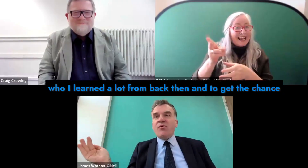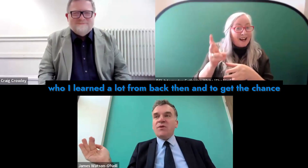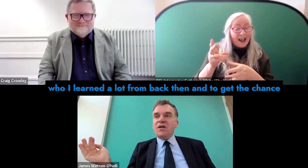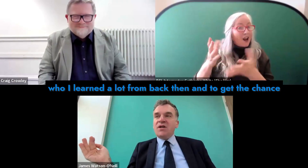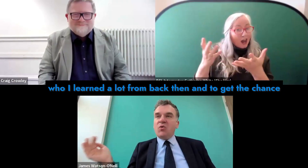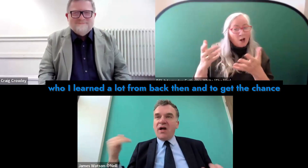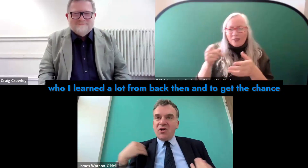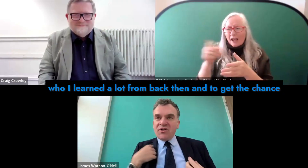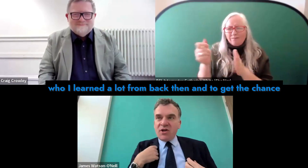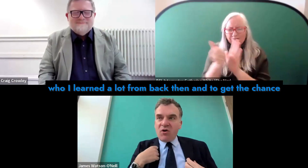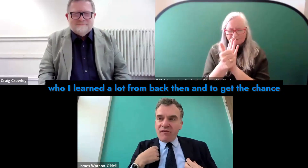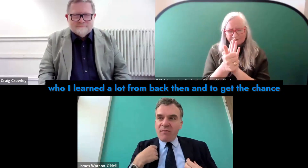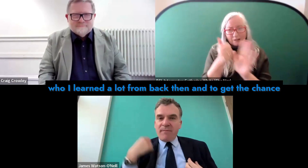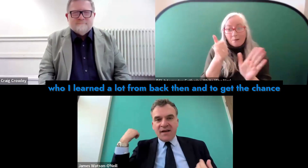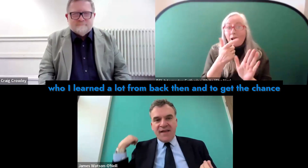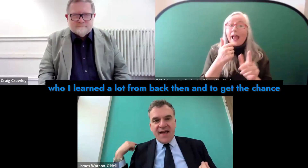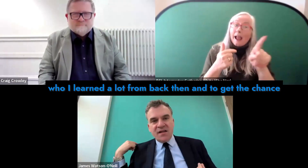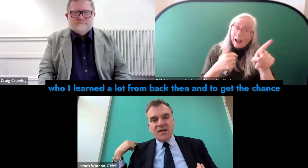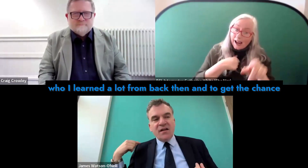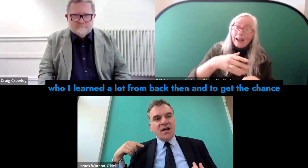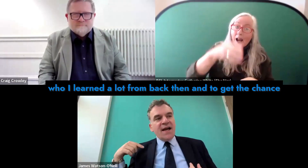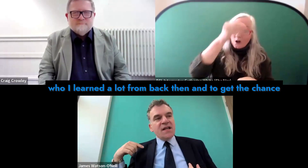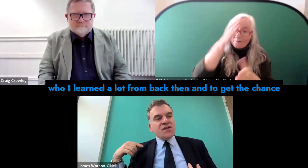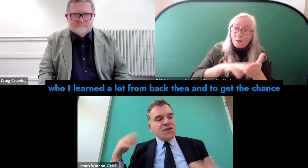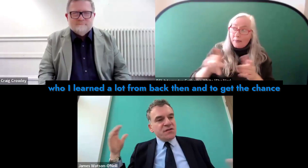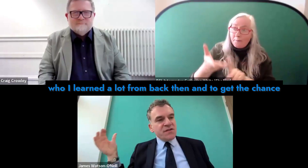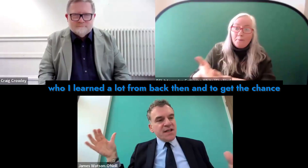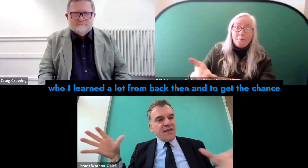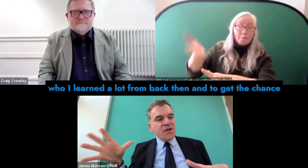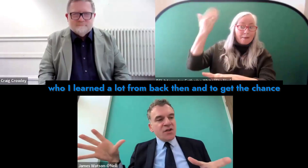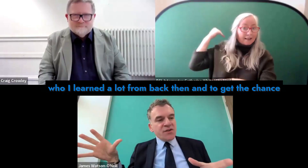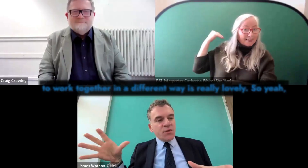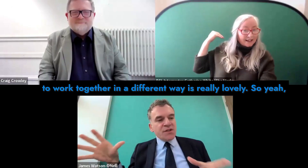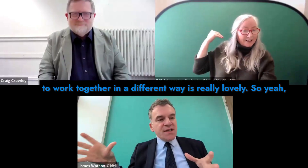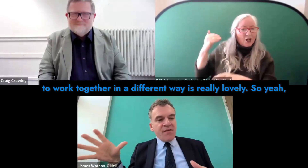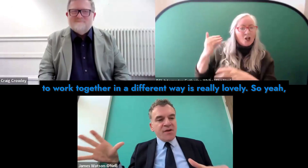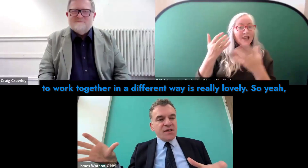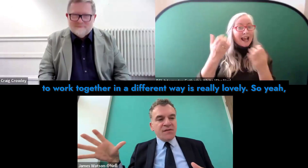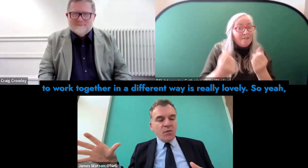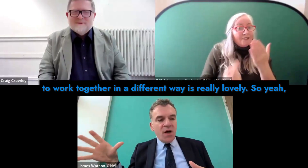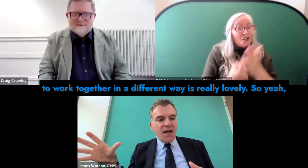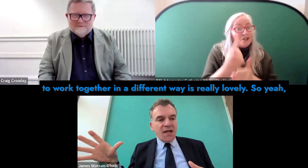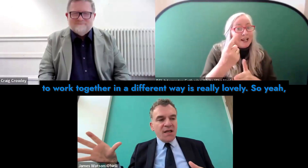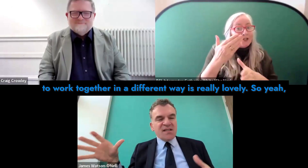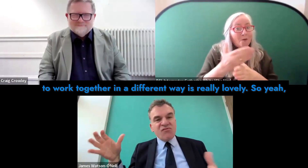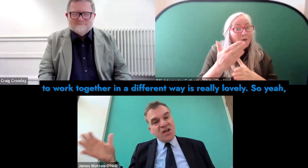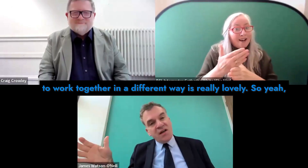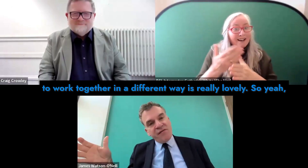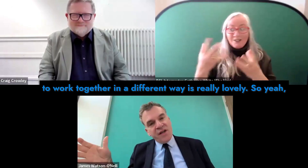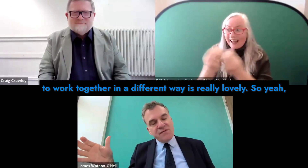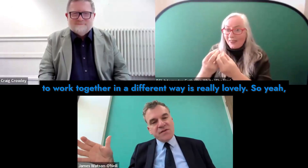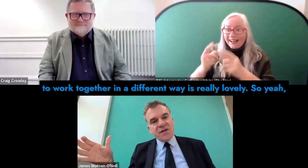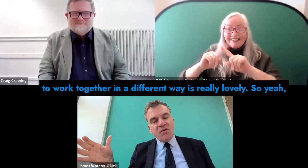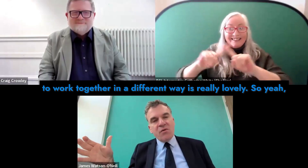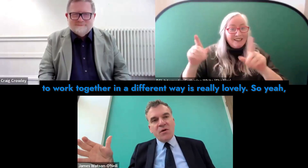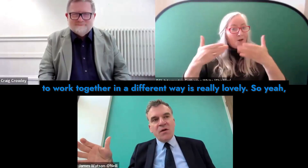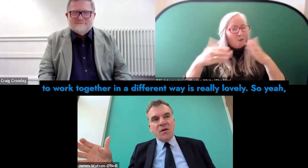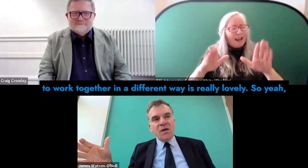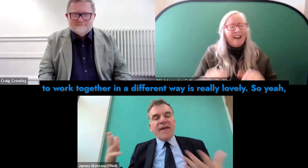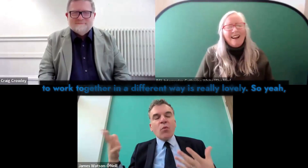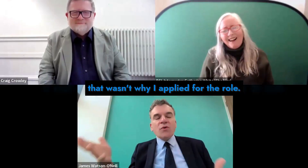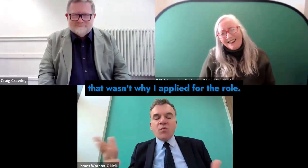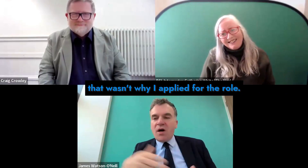talented people who I learned a lot from back then. And to get the chance to work together in a different way is really lovely.